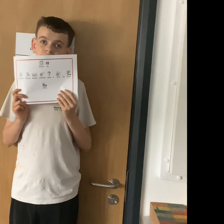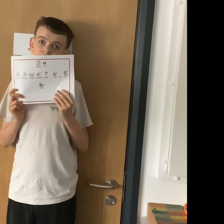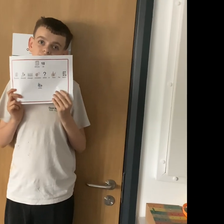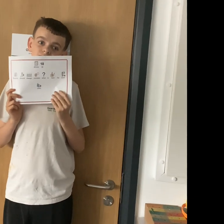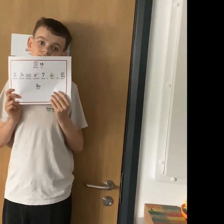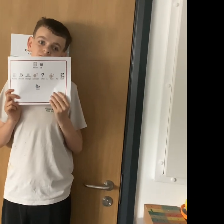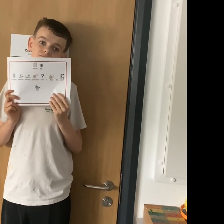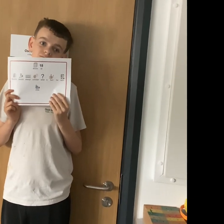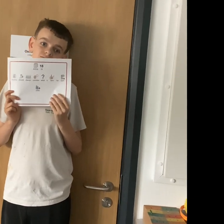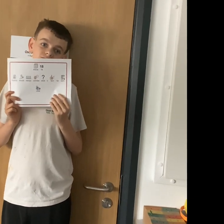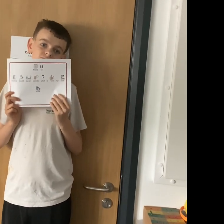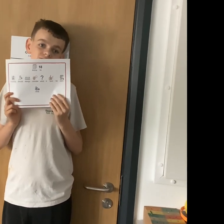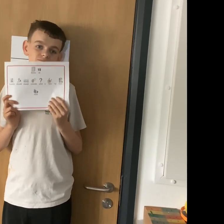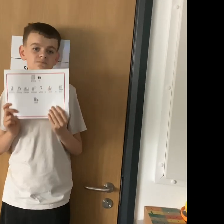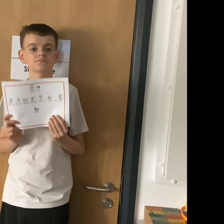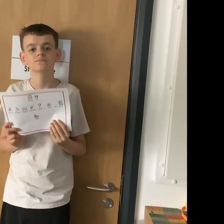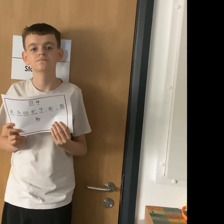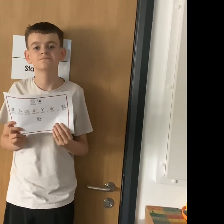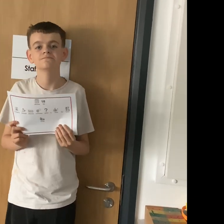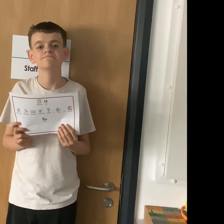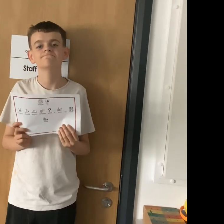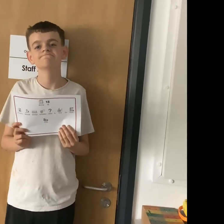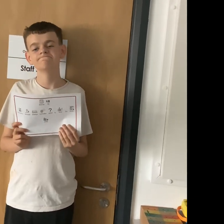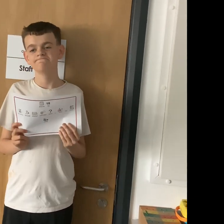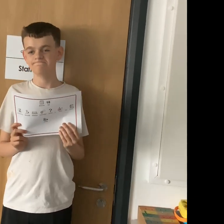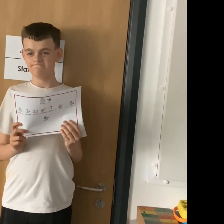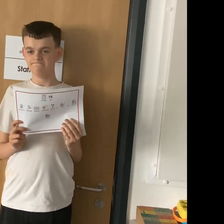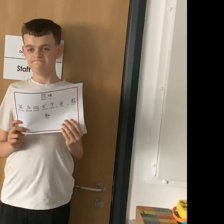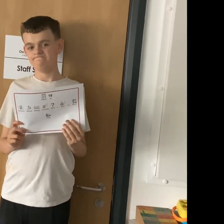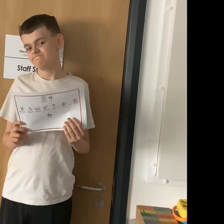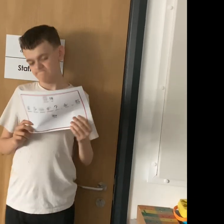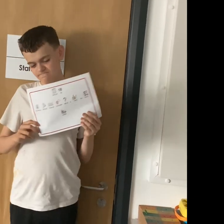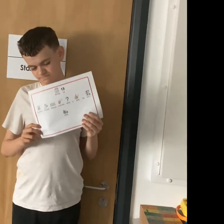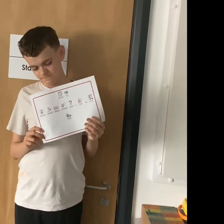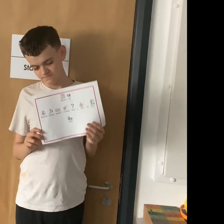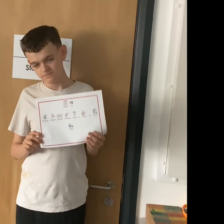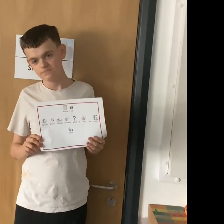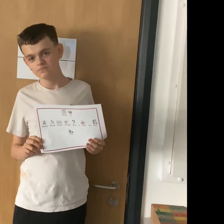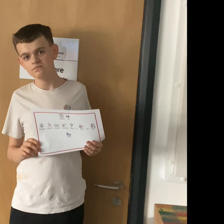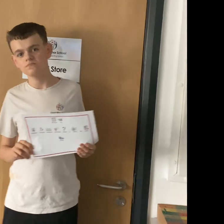Parents should always consider what is best for each child.